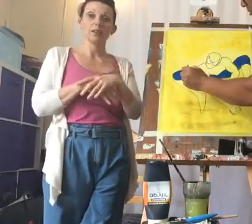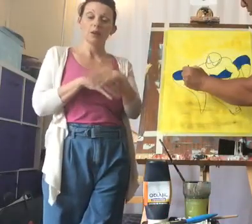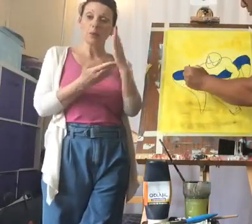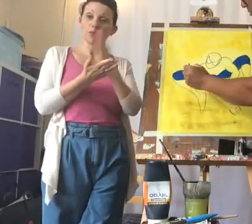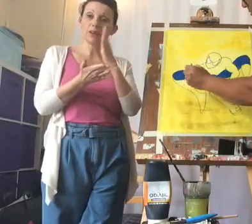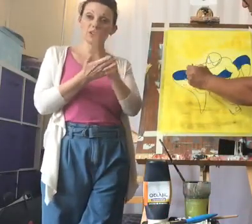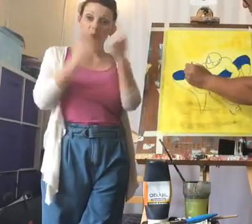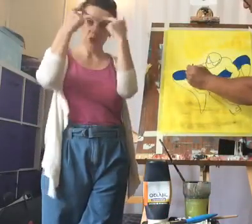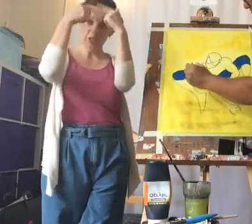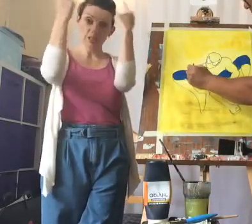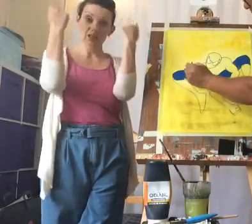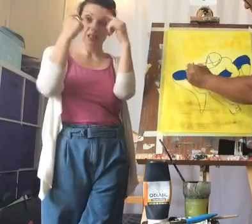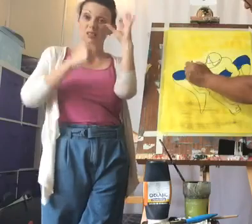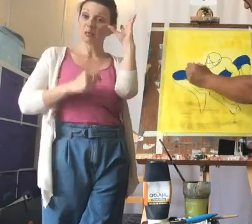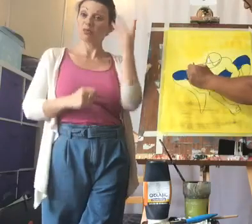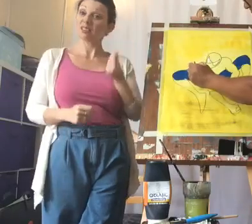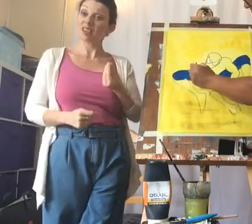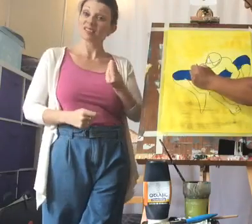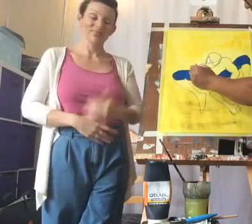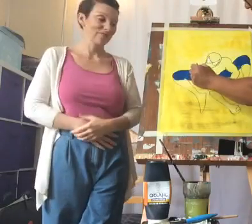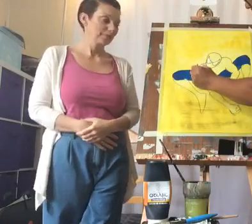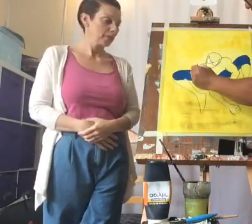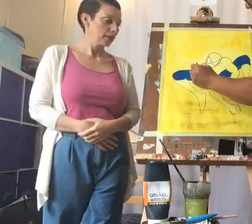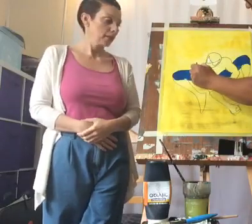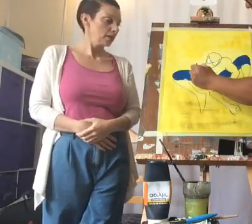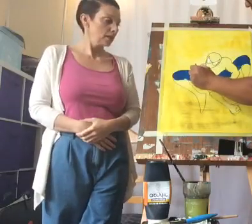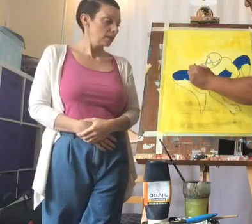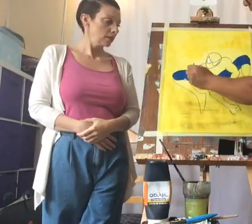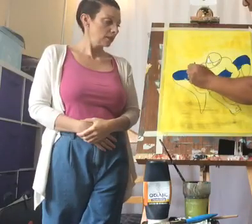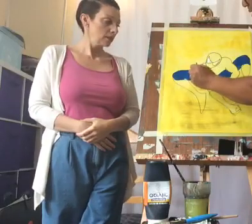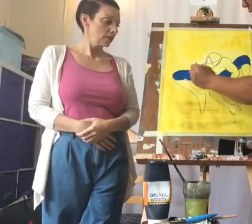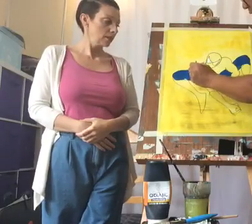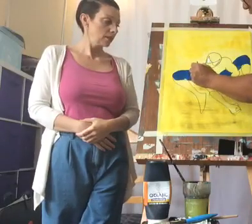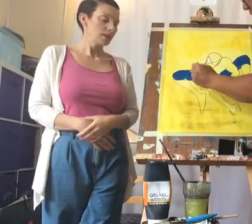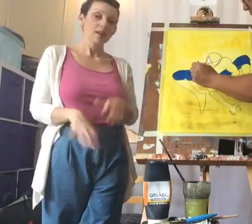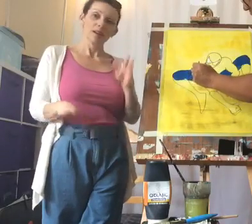recently. Pretty sure she's a Disney princess. Yeah.